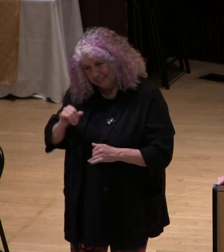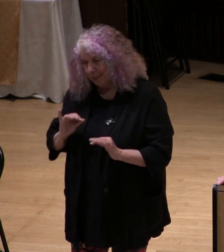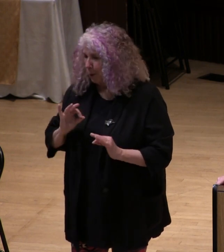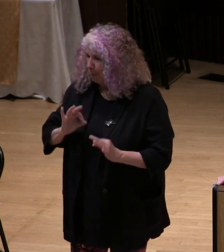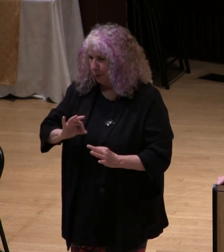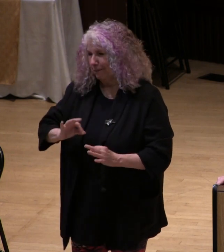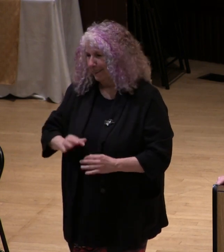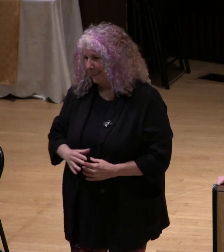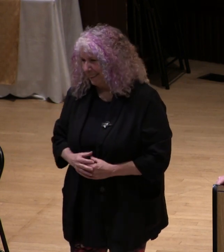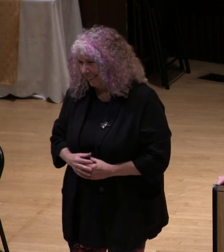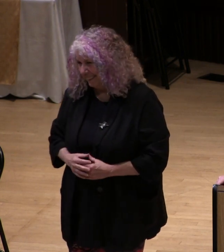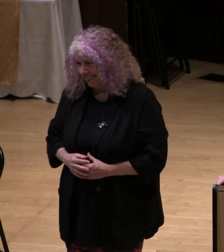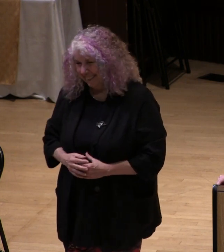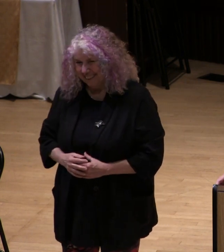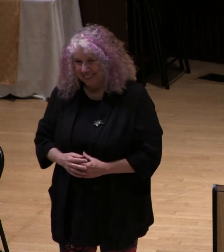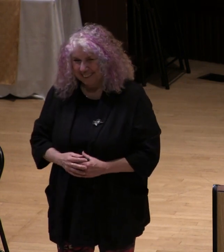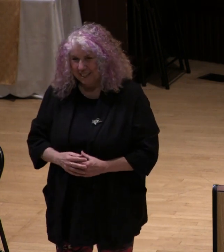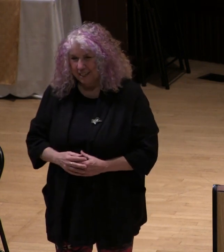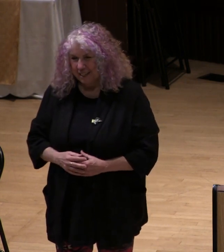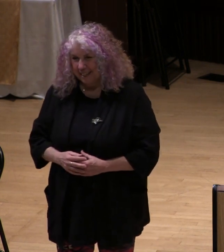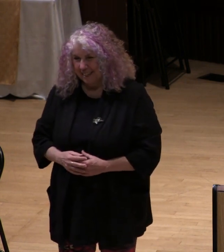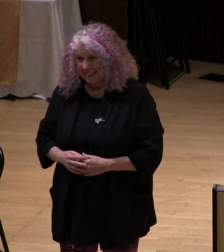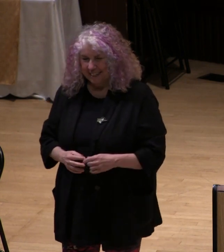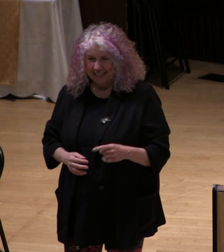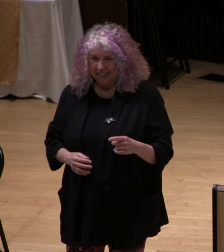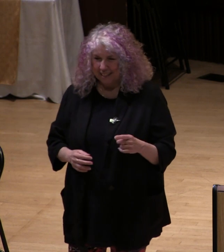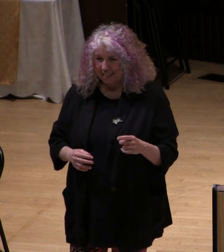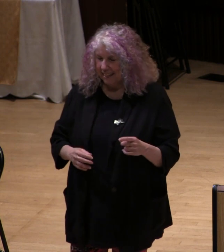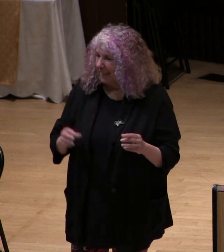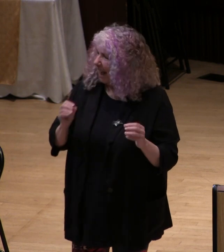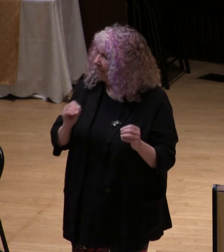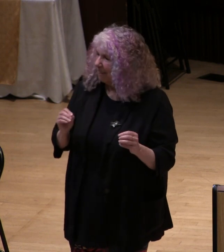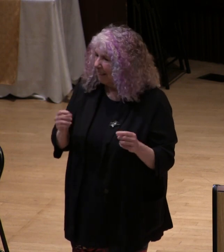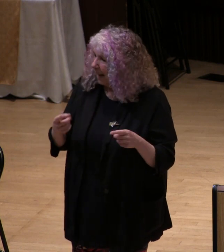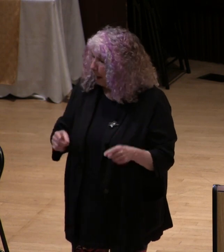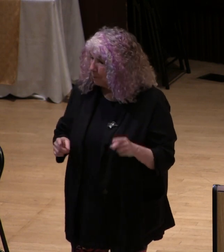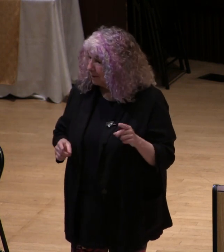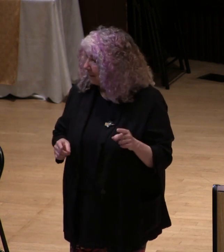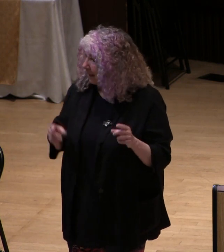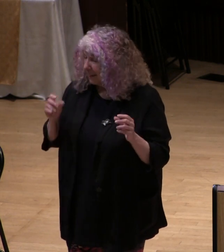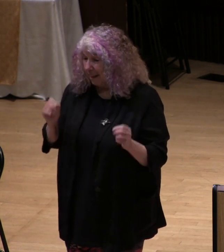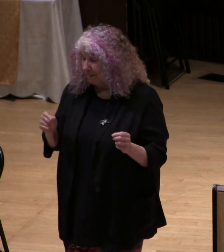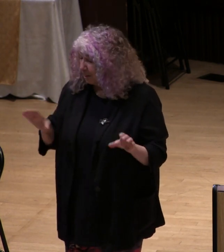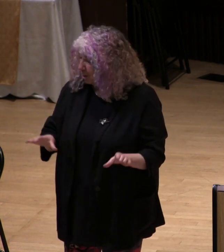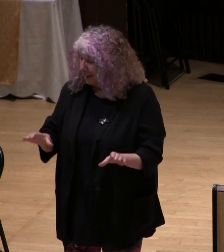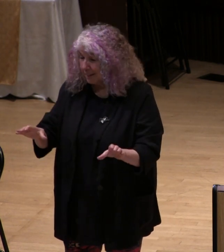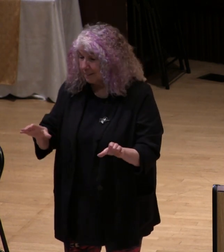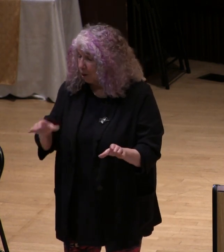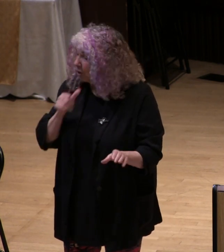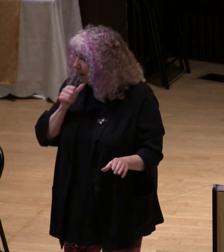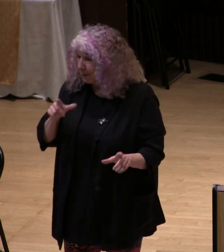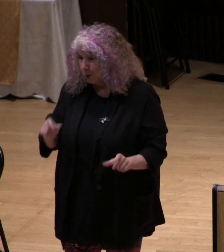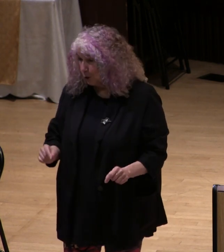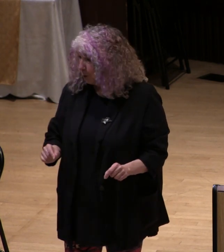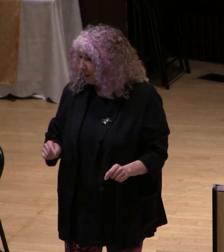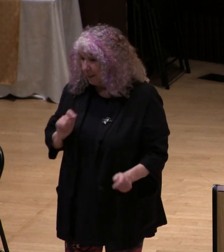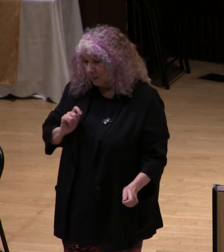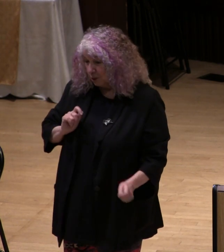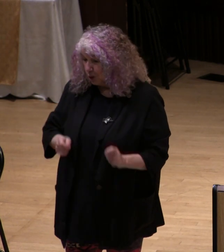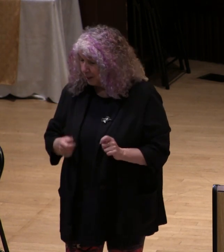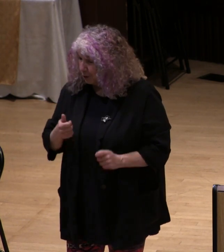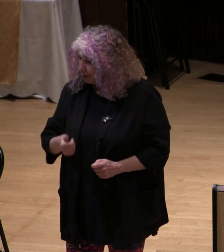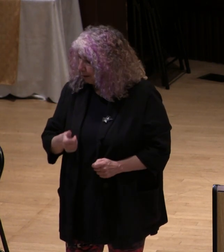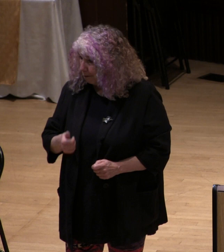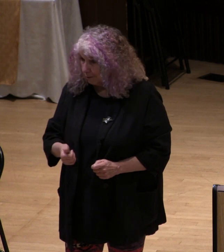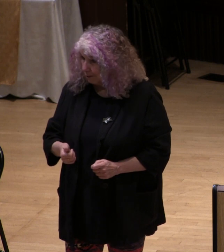perfect. She is a little God beam, and nothing that happens, nothing she does or doesn't do, can change that.